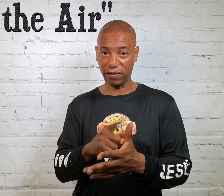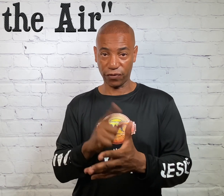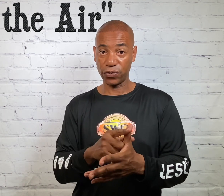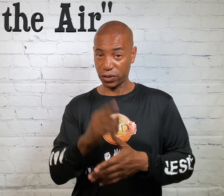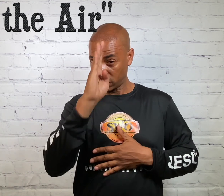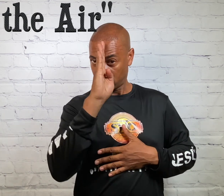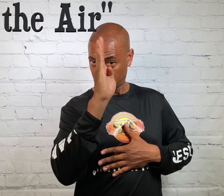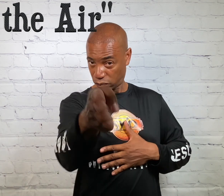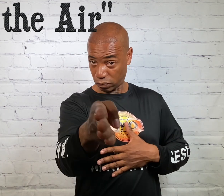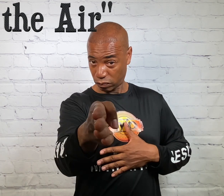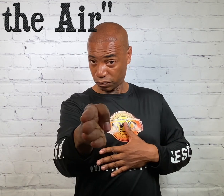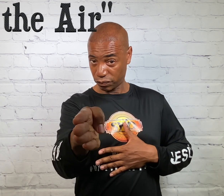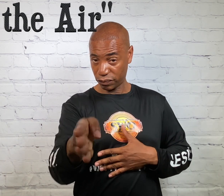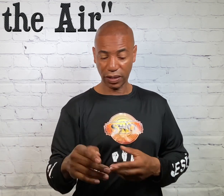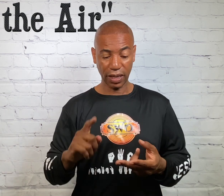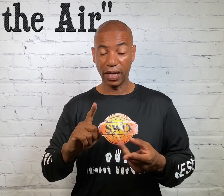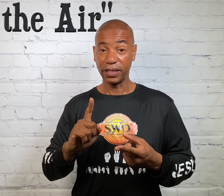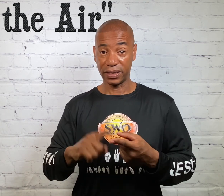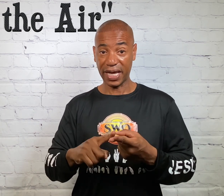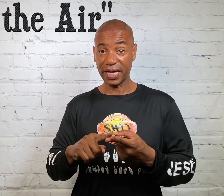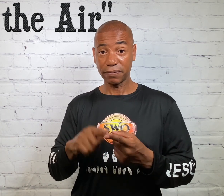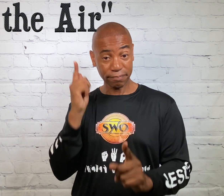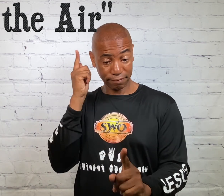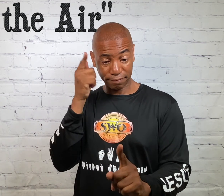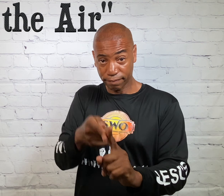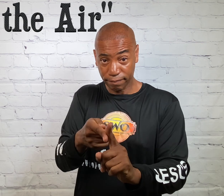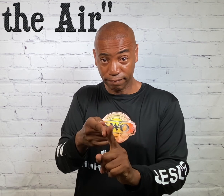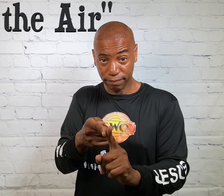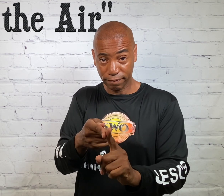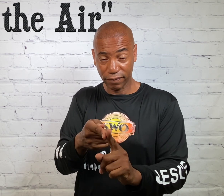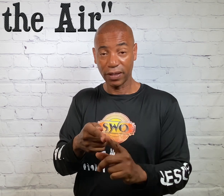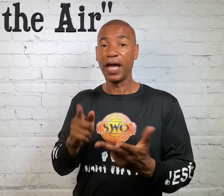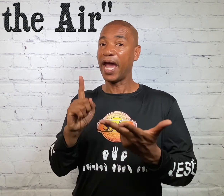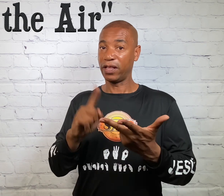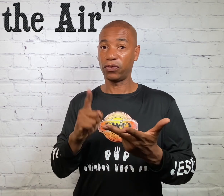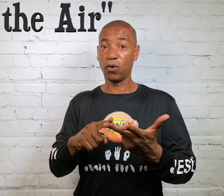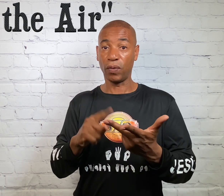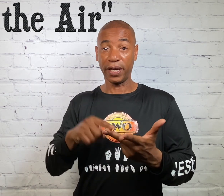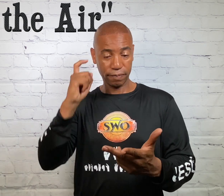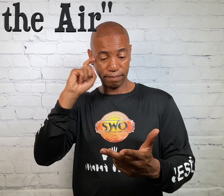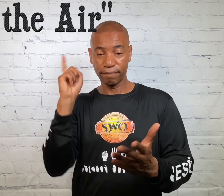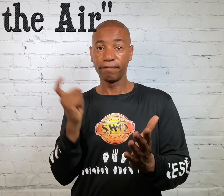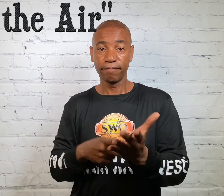first, the second, And the third way,